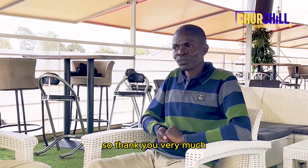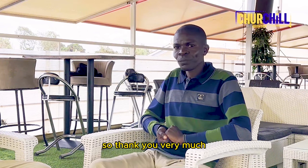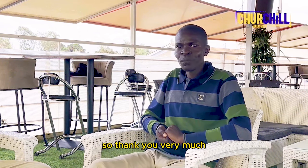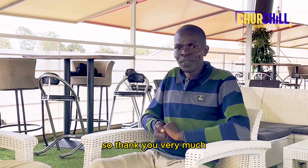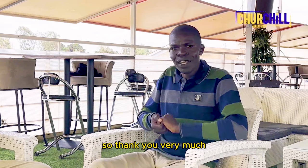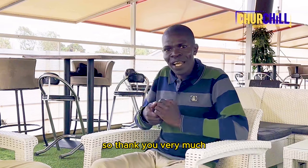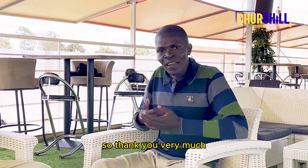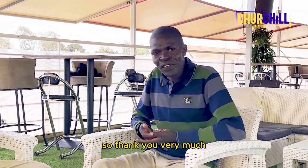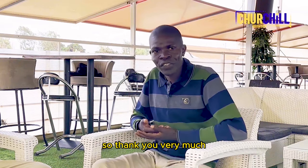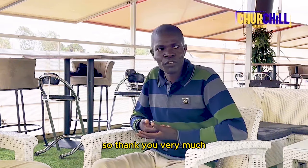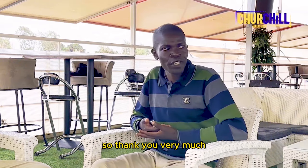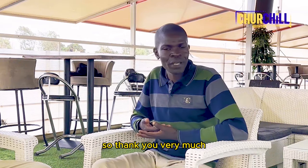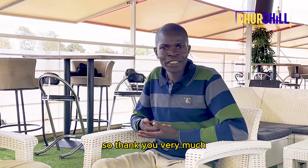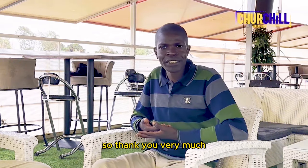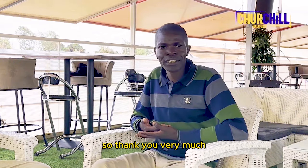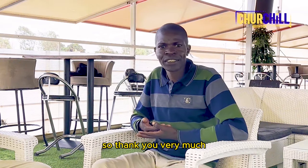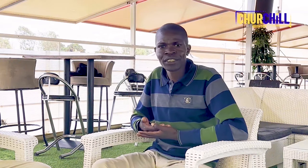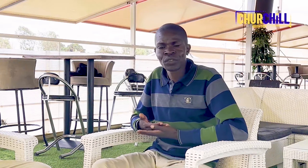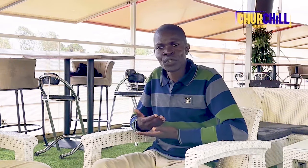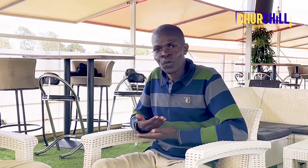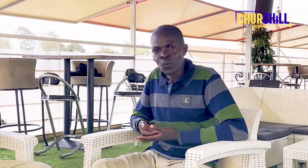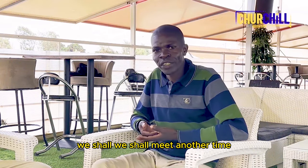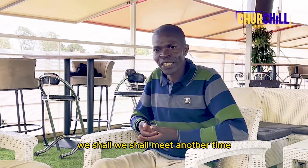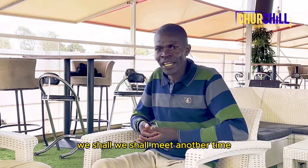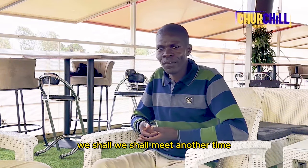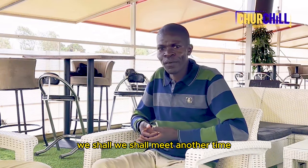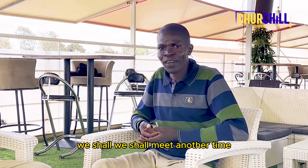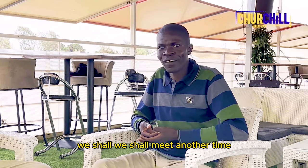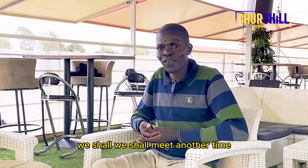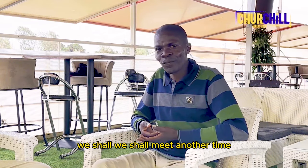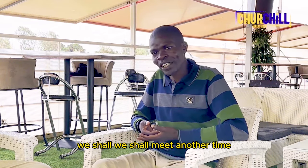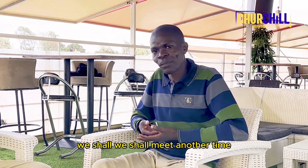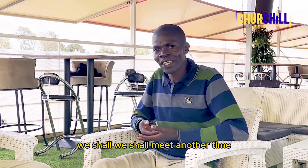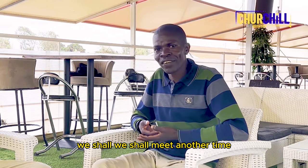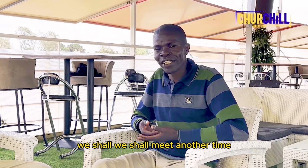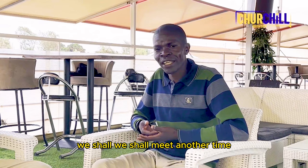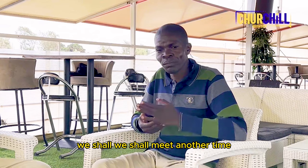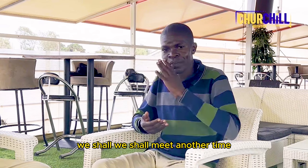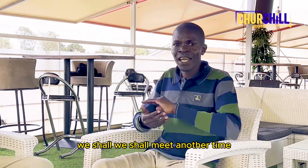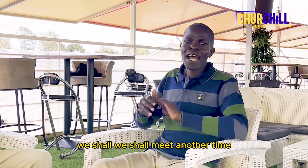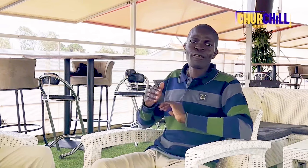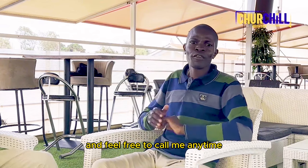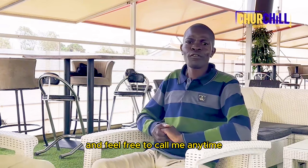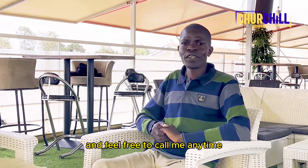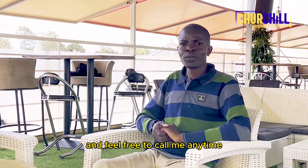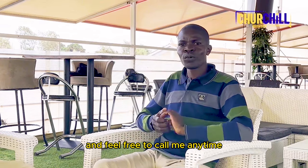So, thank you very much. We shall, we shall meet another time, and feel free to